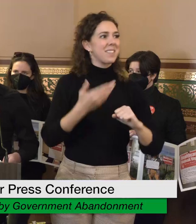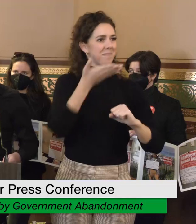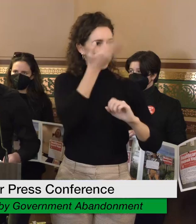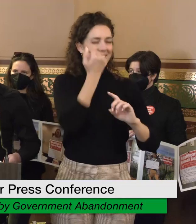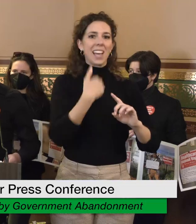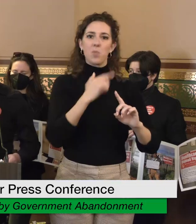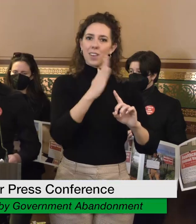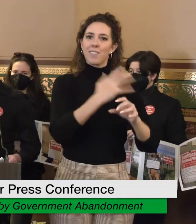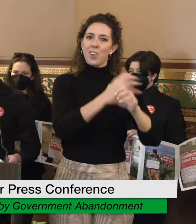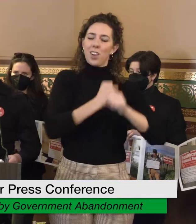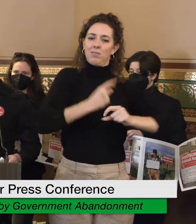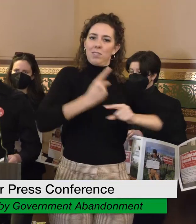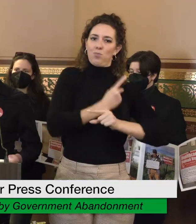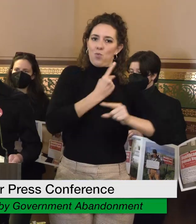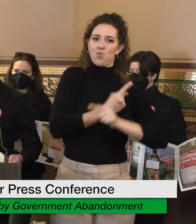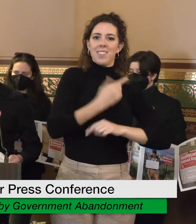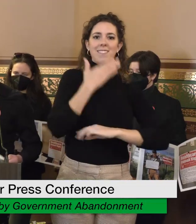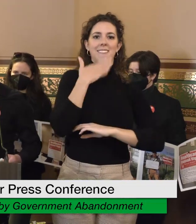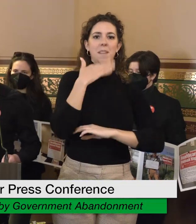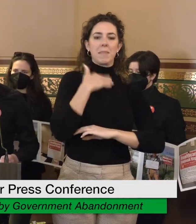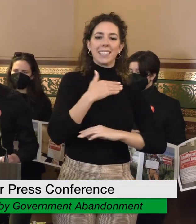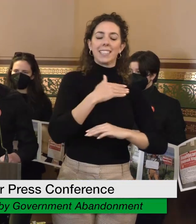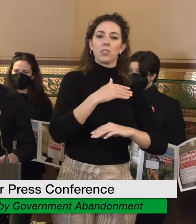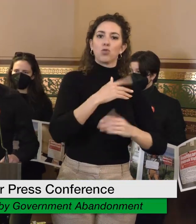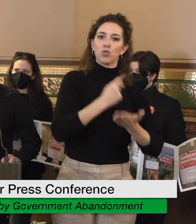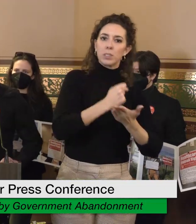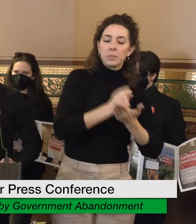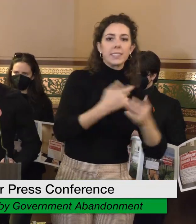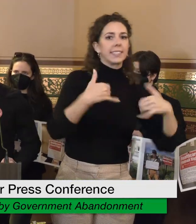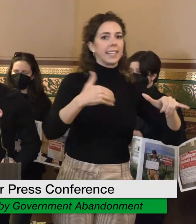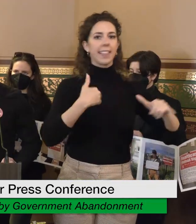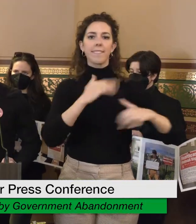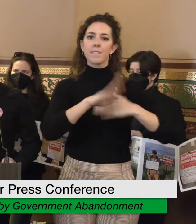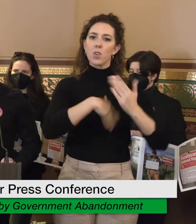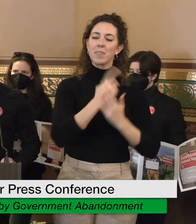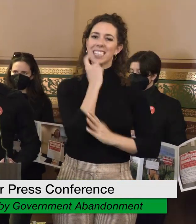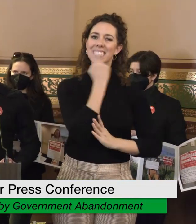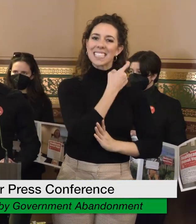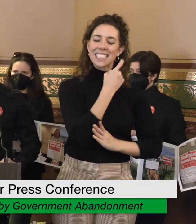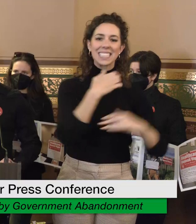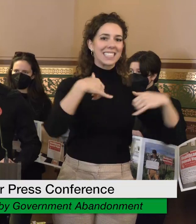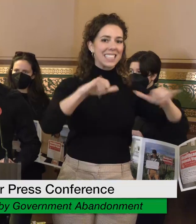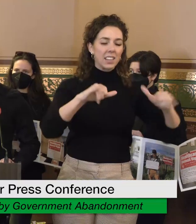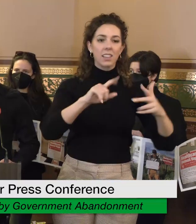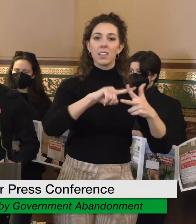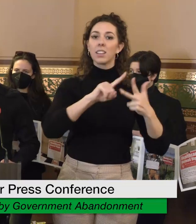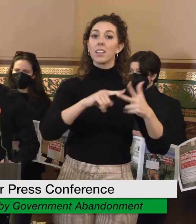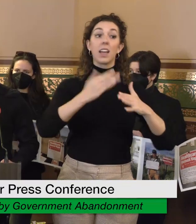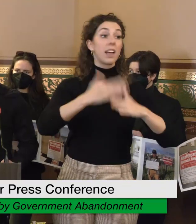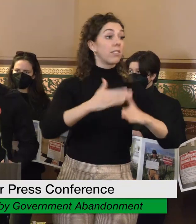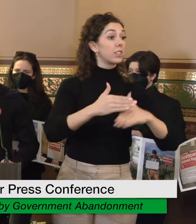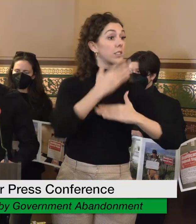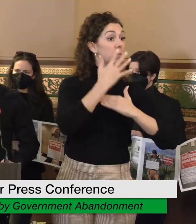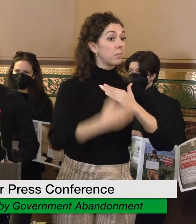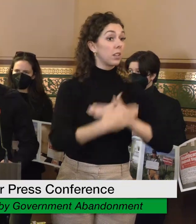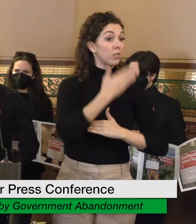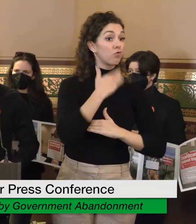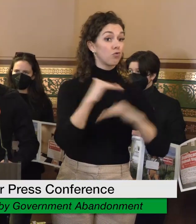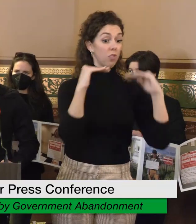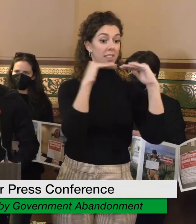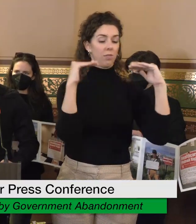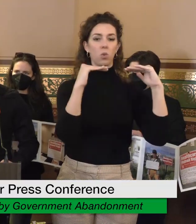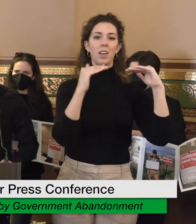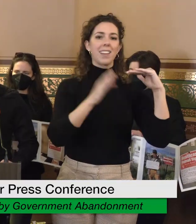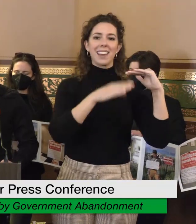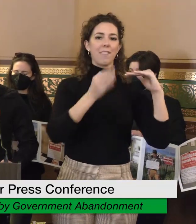my diabetic specialist ordered. I'd still have all my teeth. And my average blood sugar level would never have risen to